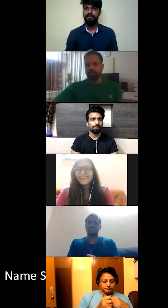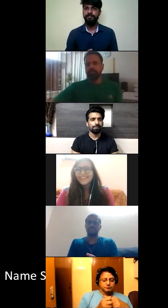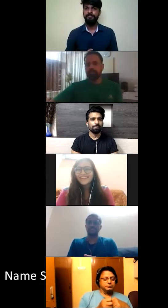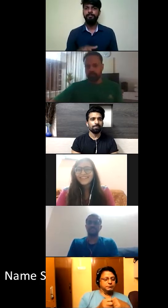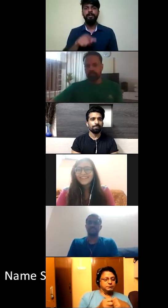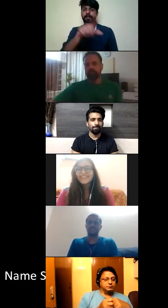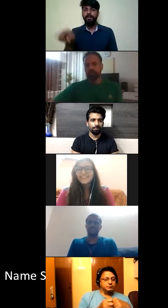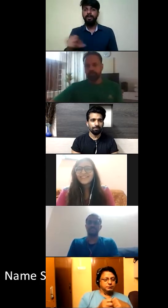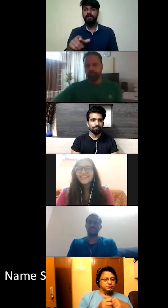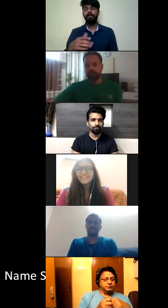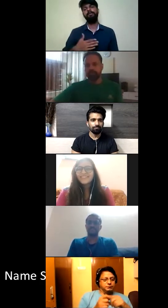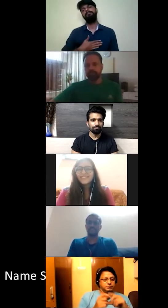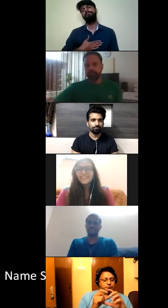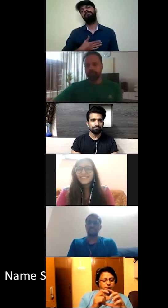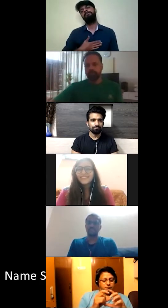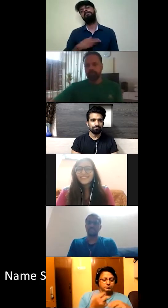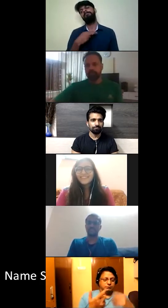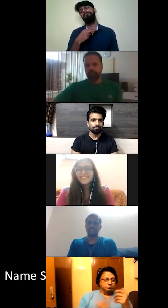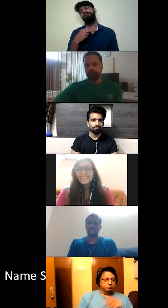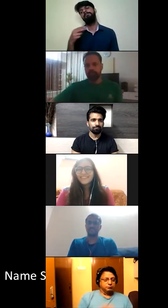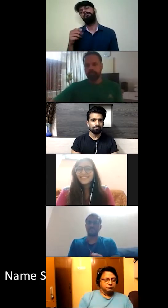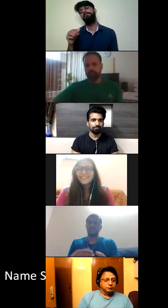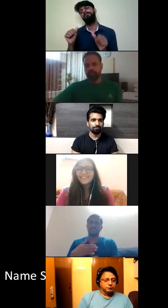Amal. My name, Amal.